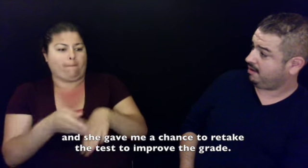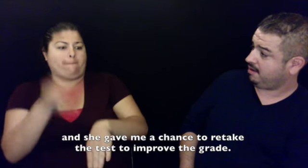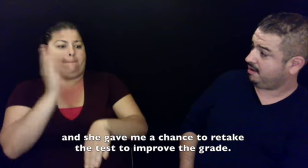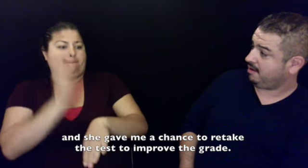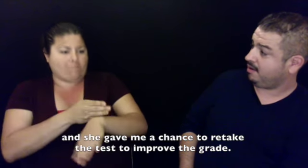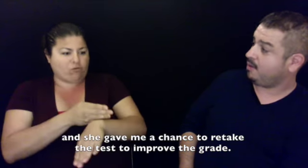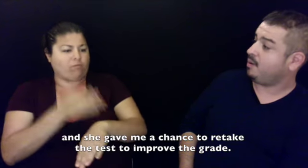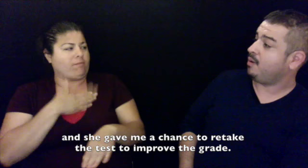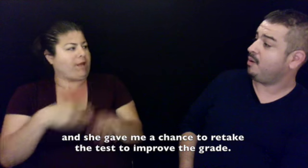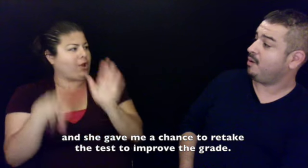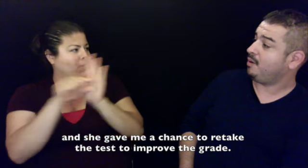grade.